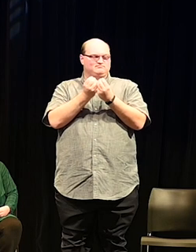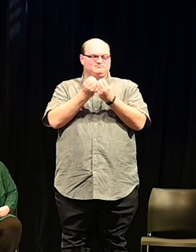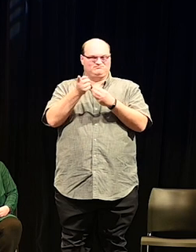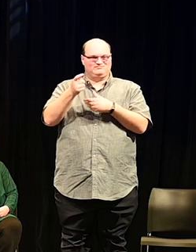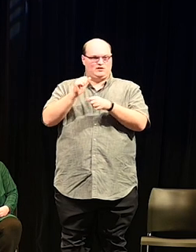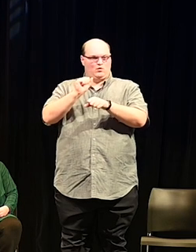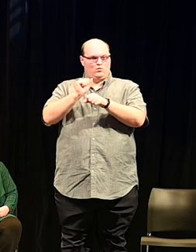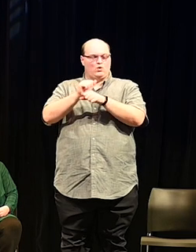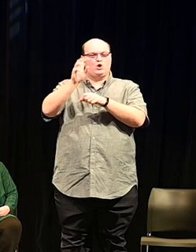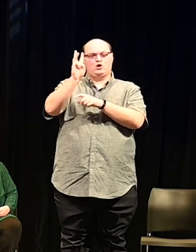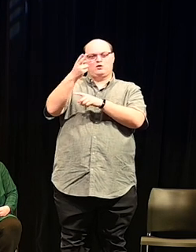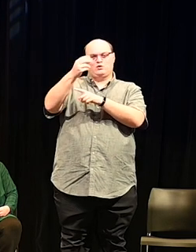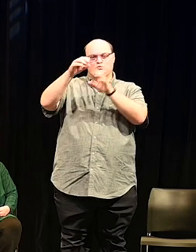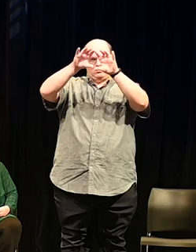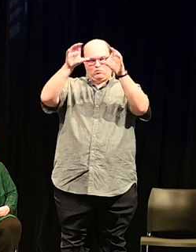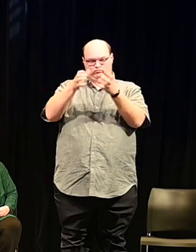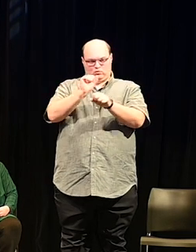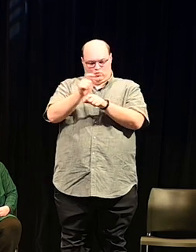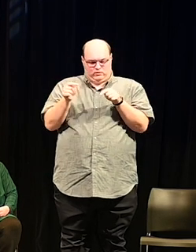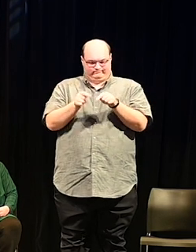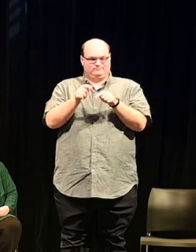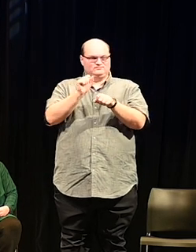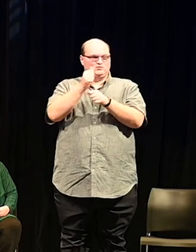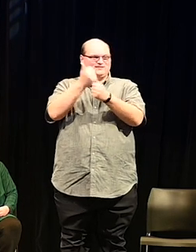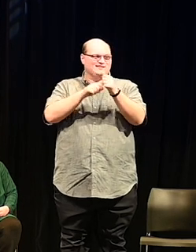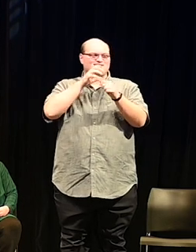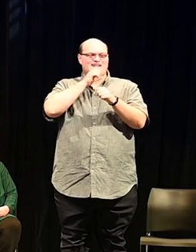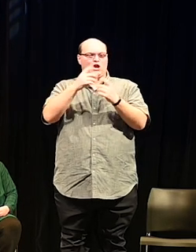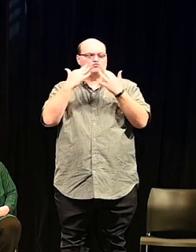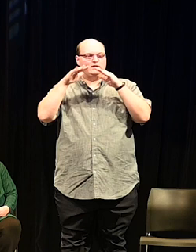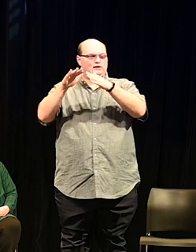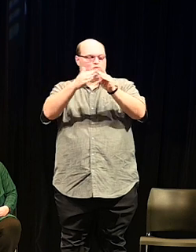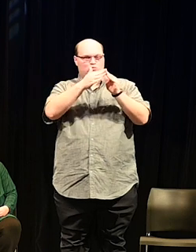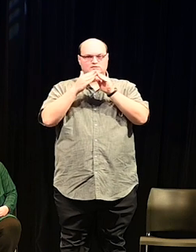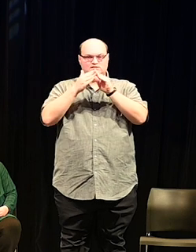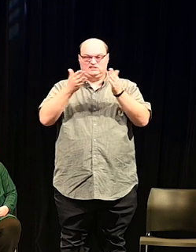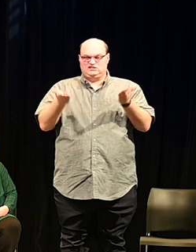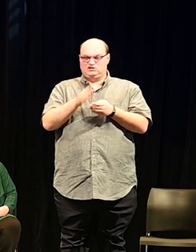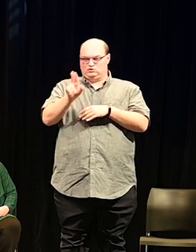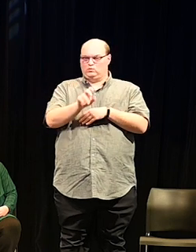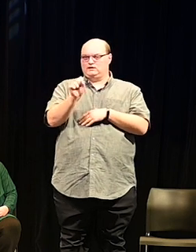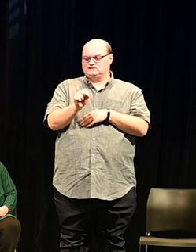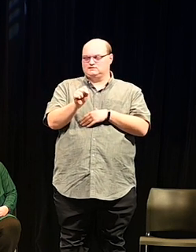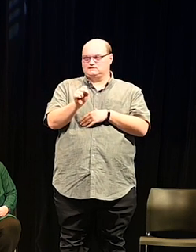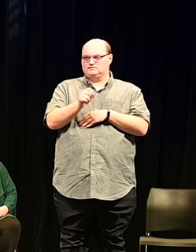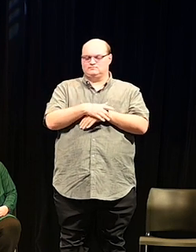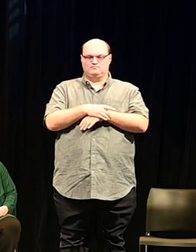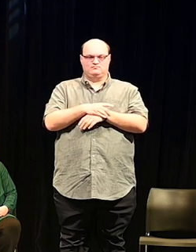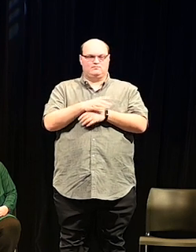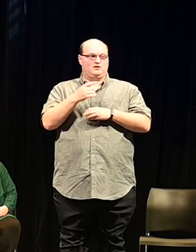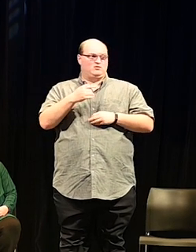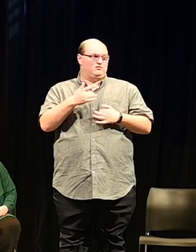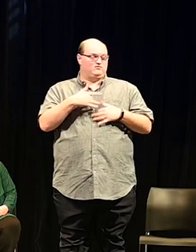that works under World Health Organization with all of the age-friendly communities here in the United States. And we